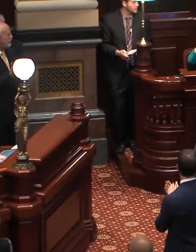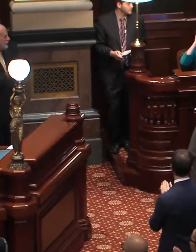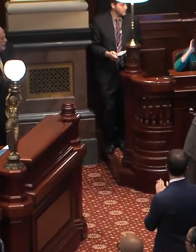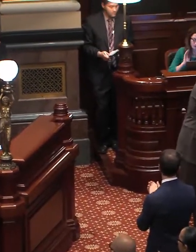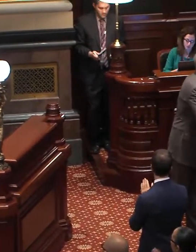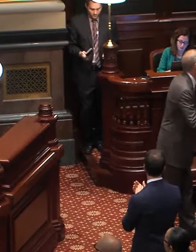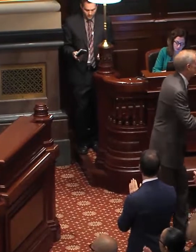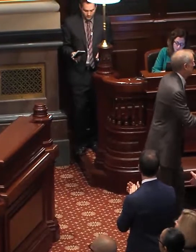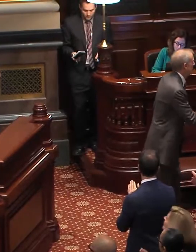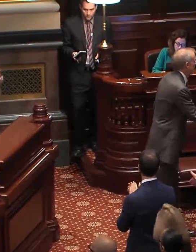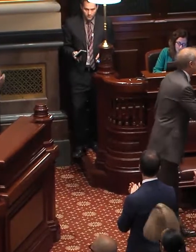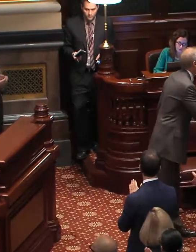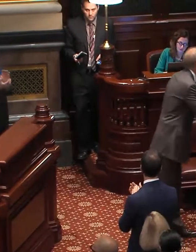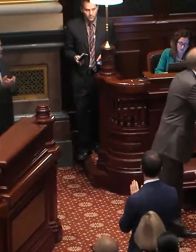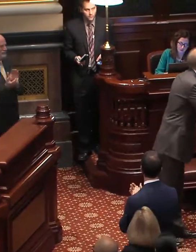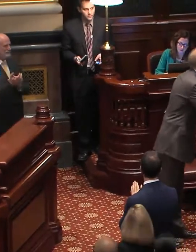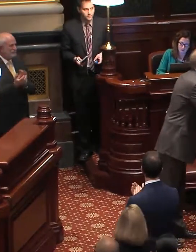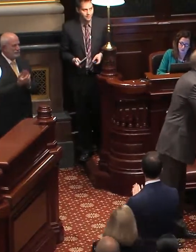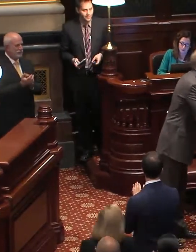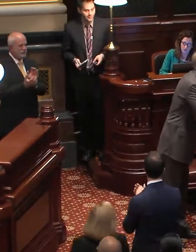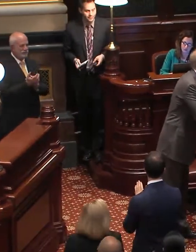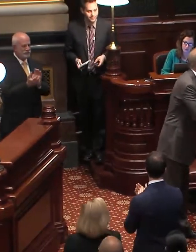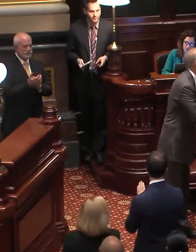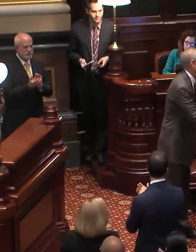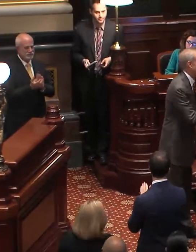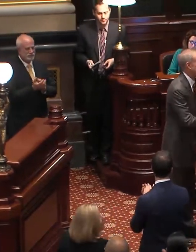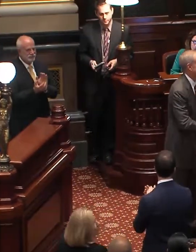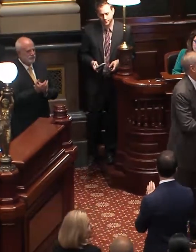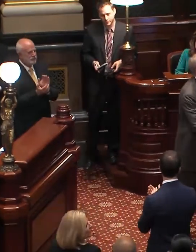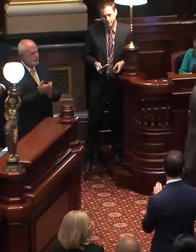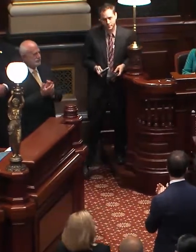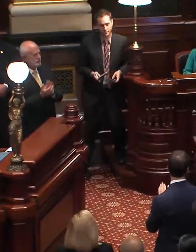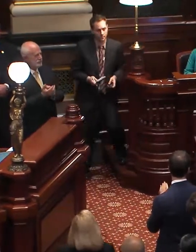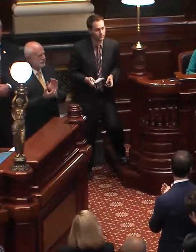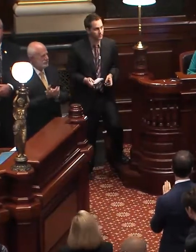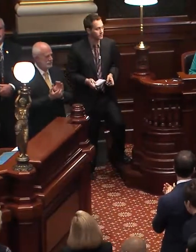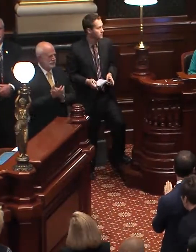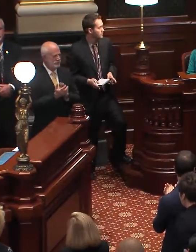Will the Committee of Escort please come forward to escort the governor from the chamber?